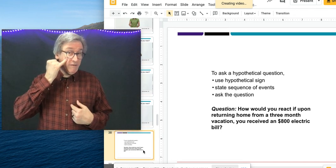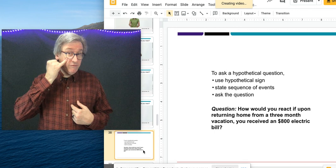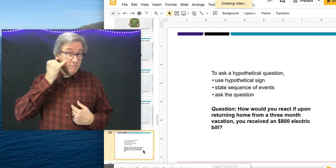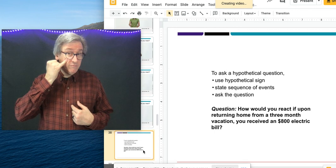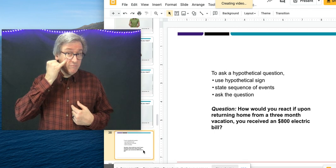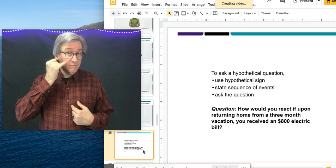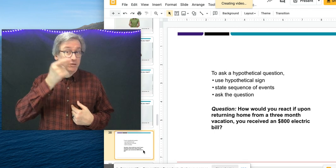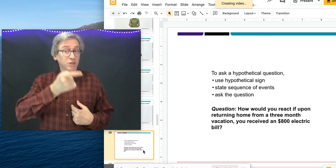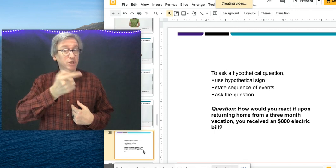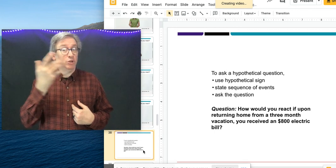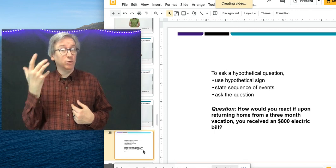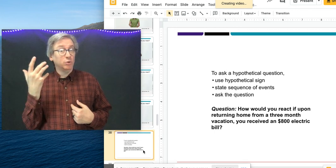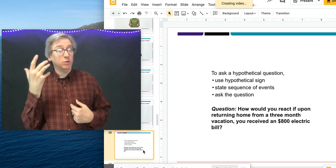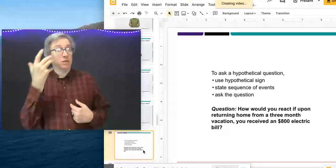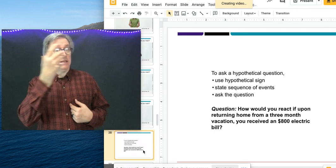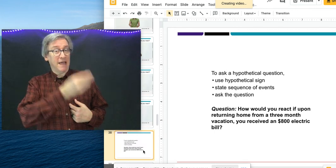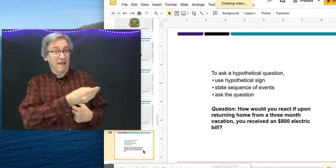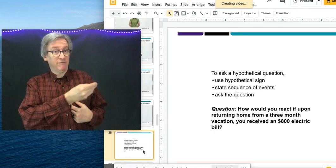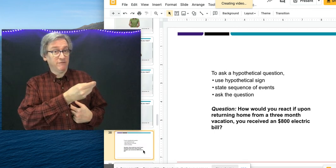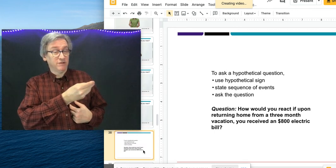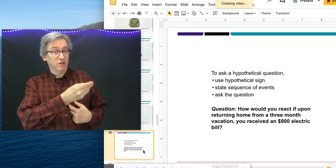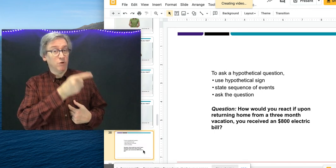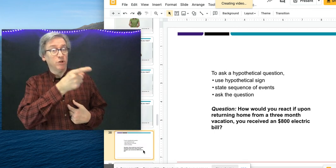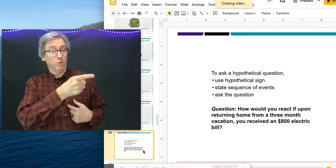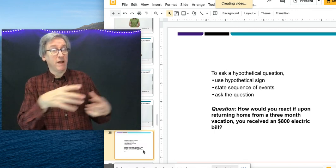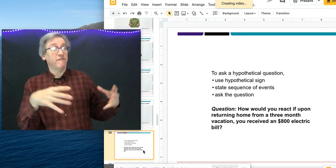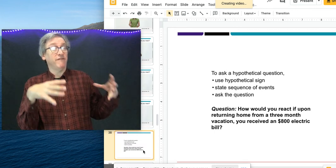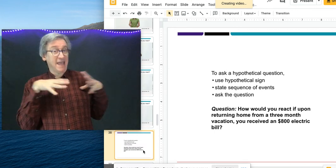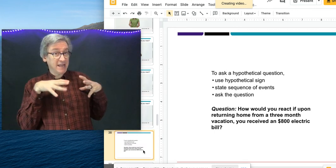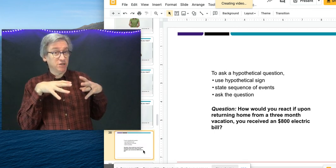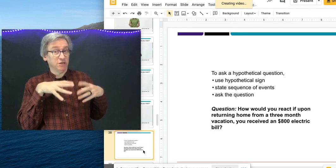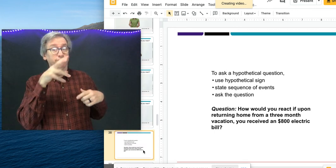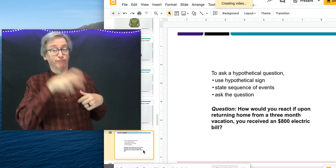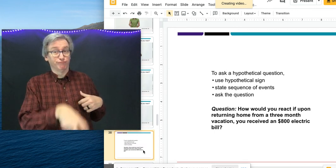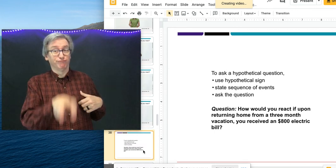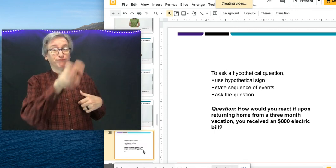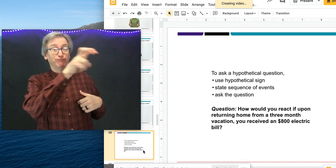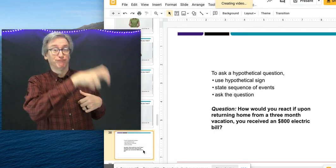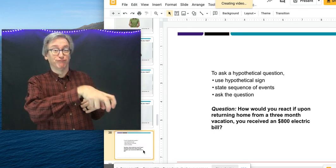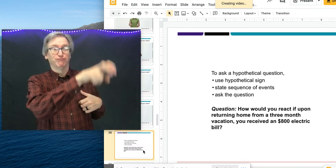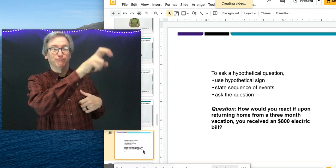what if you went on vacation